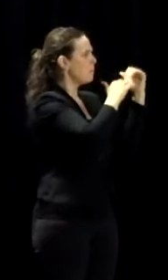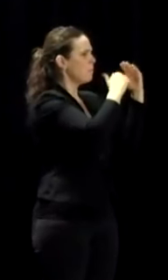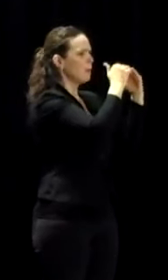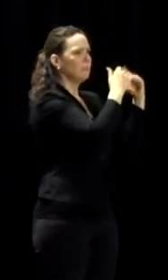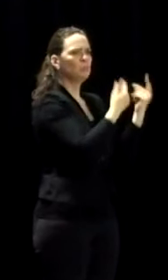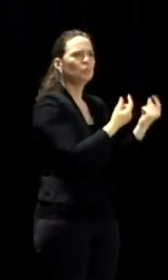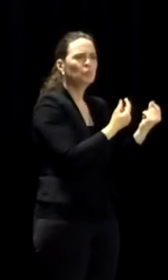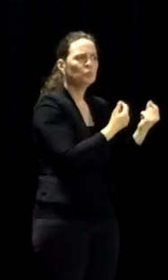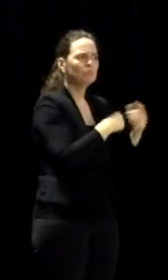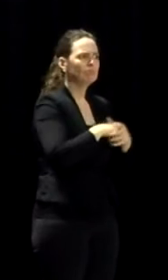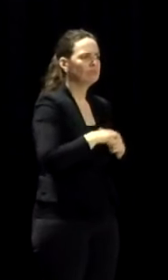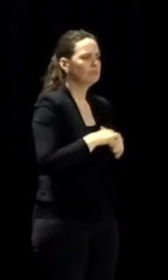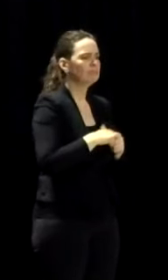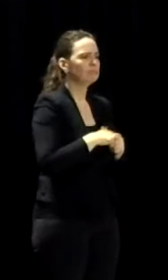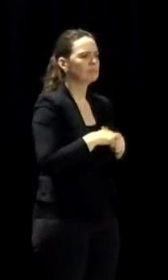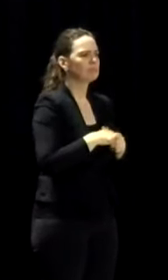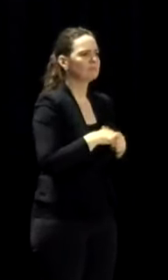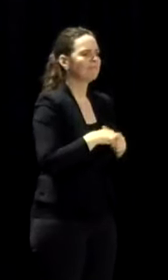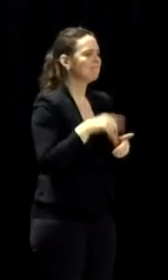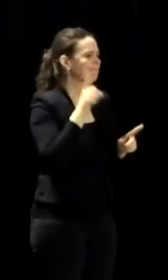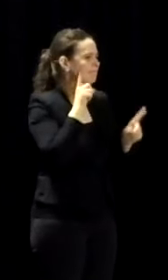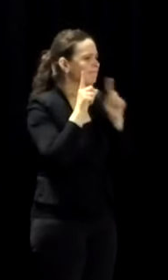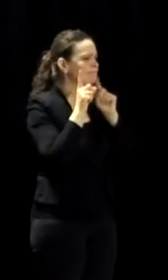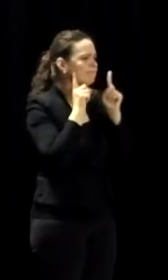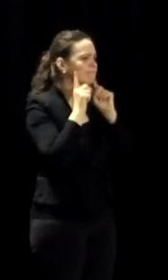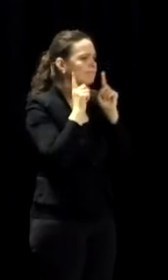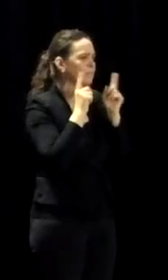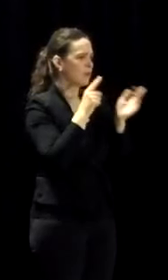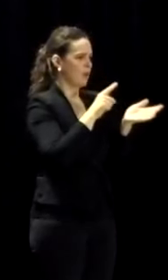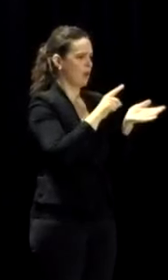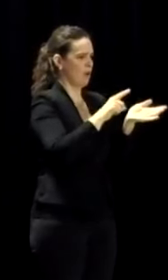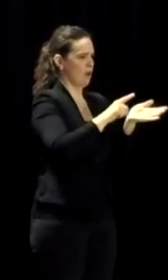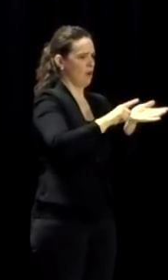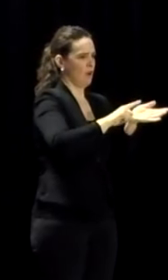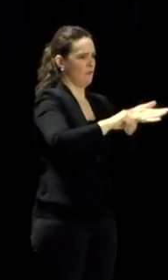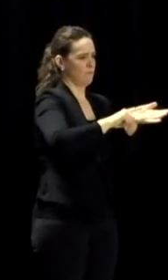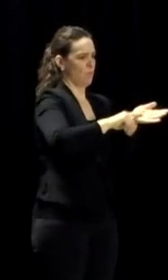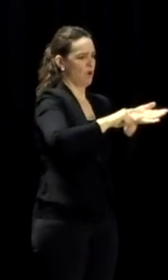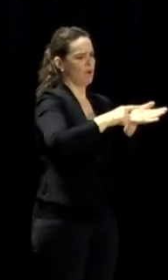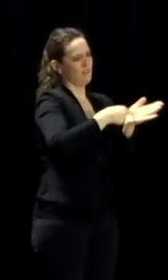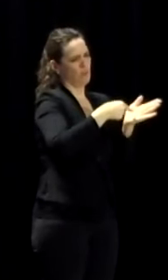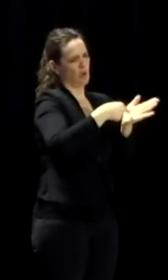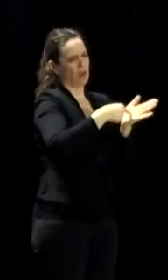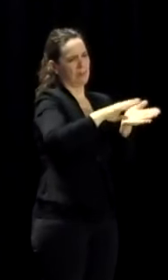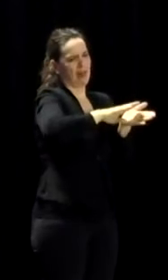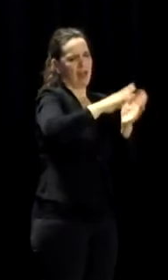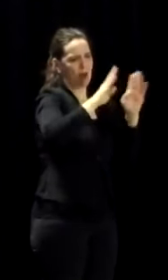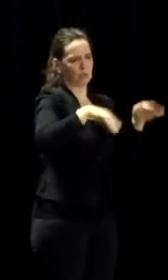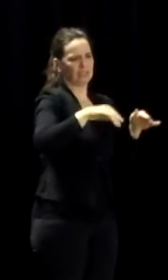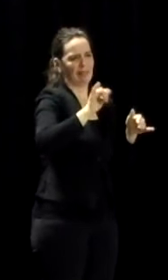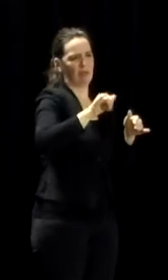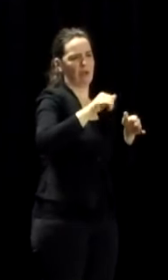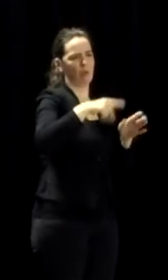will be exempt, and the Dome project should be exempt. I already had a call with the state on